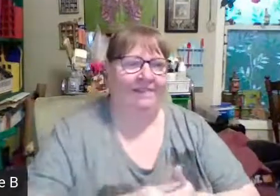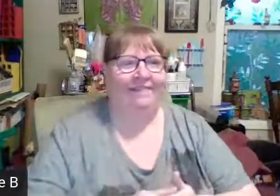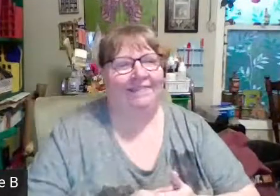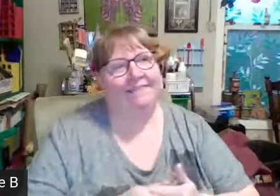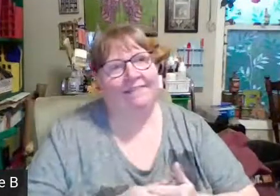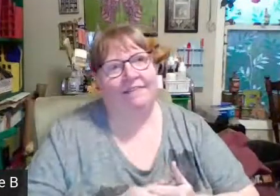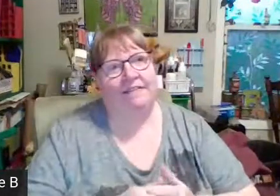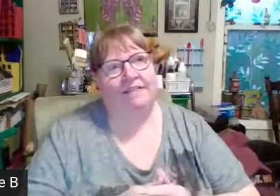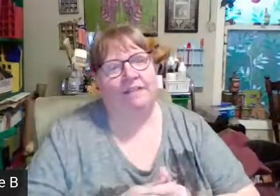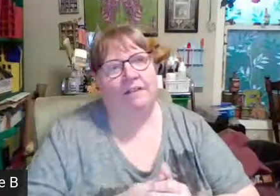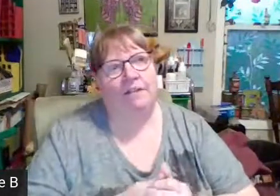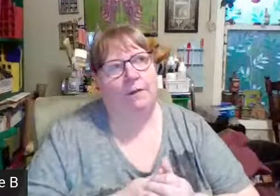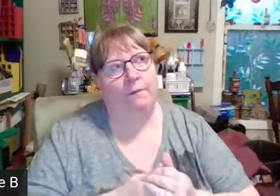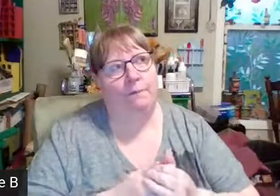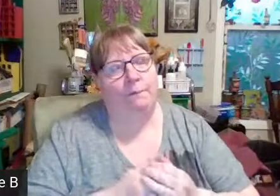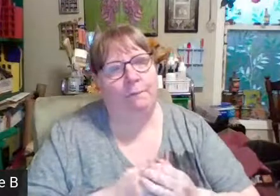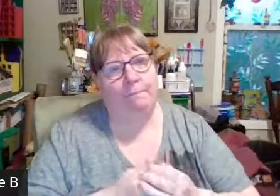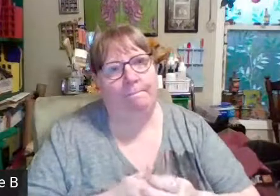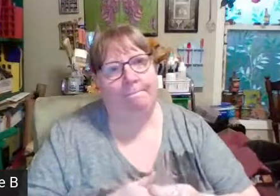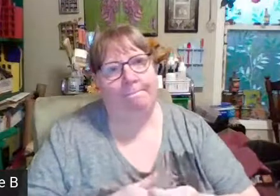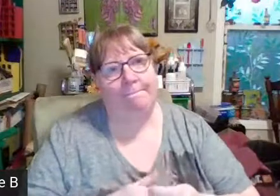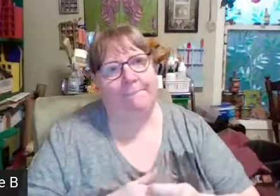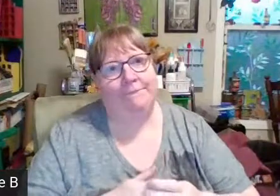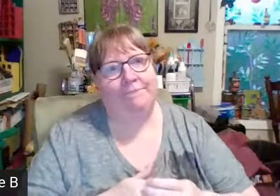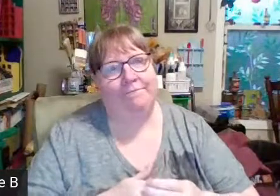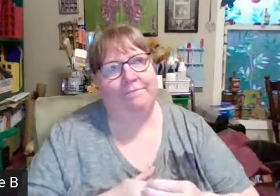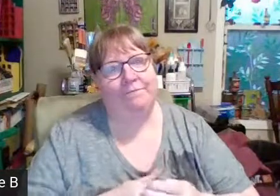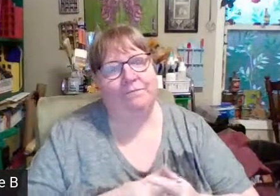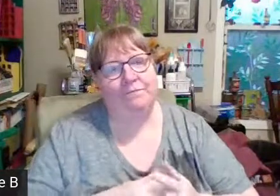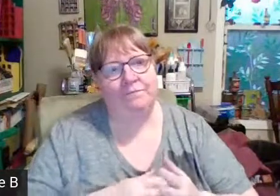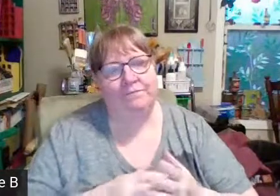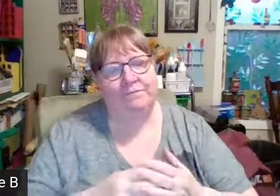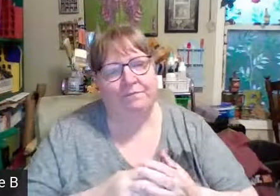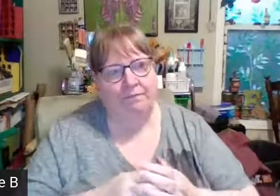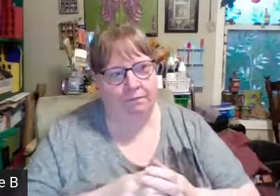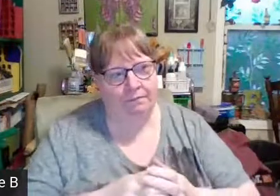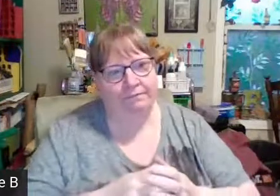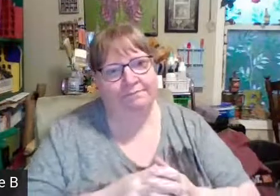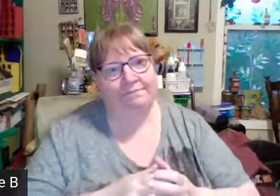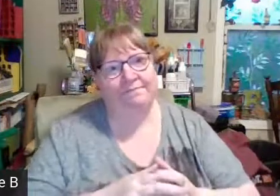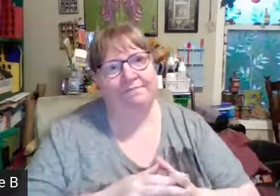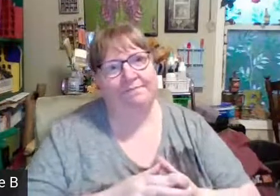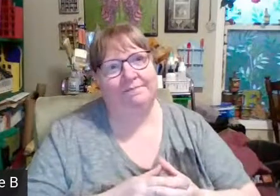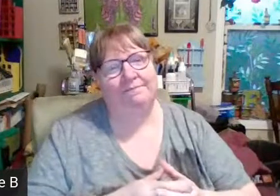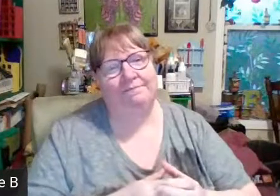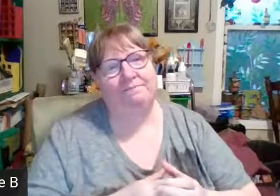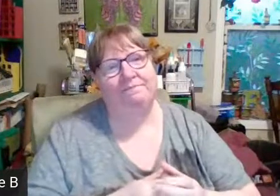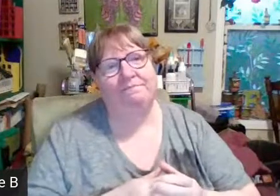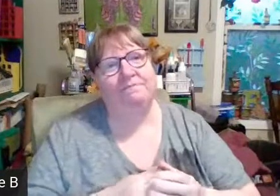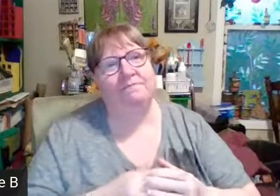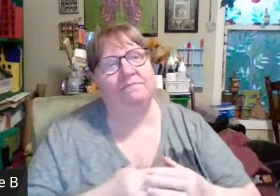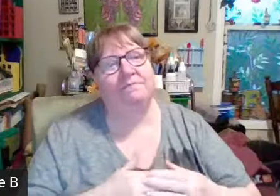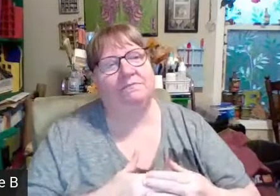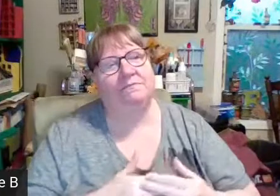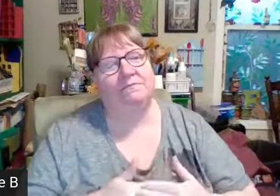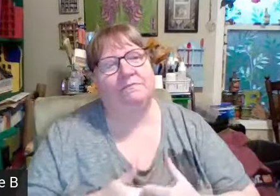so I'm just going to sit here and I'm just looking at things, and that's where my words are coming from. So you like Christmas items,